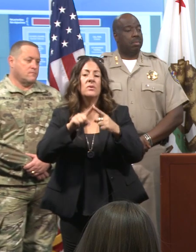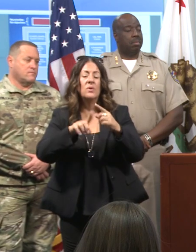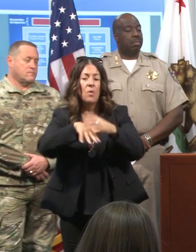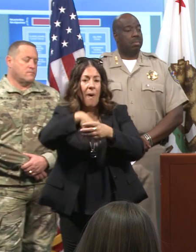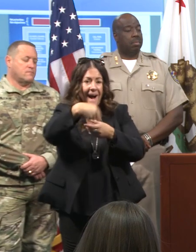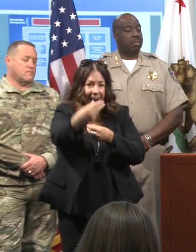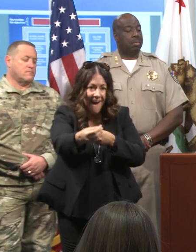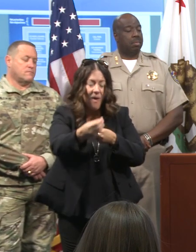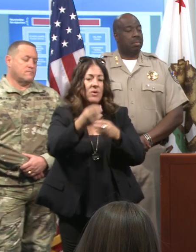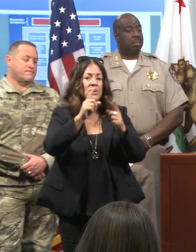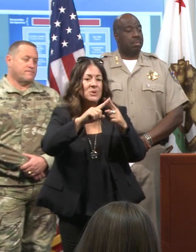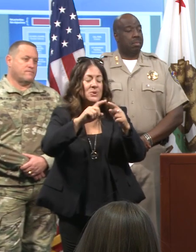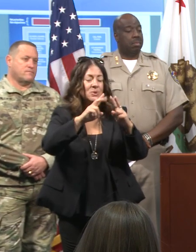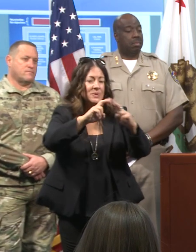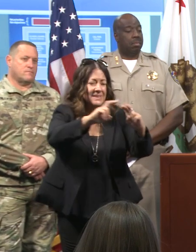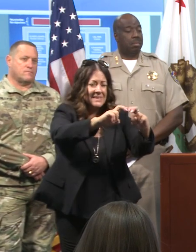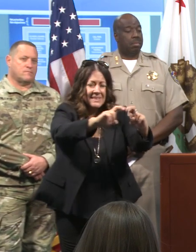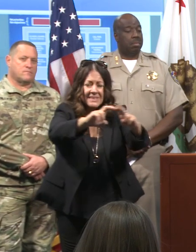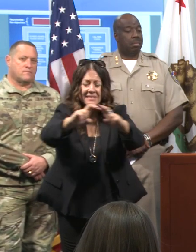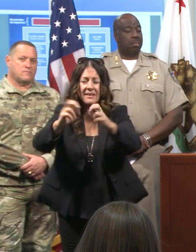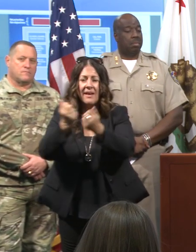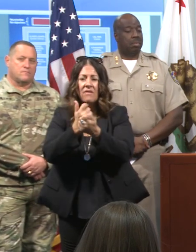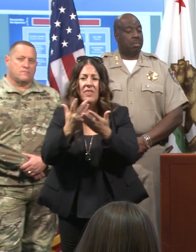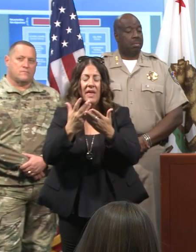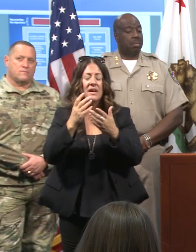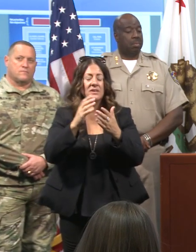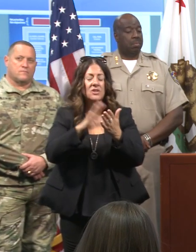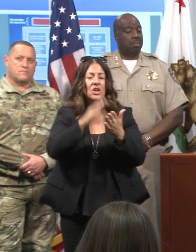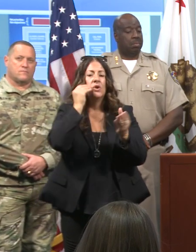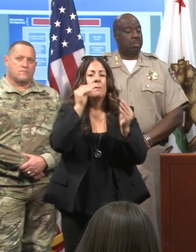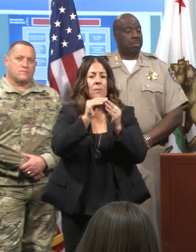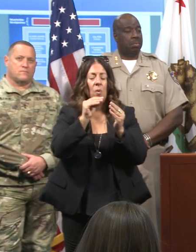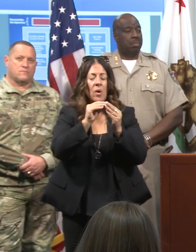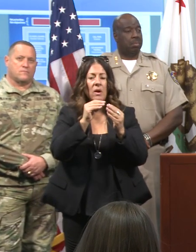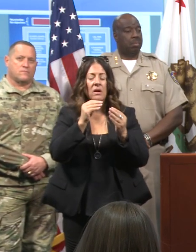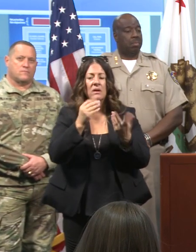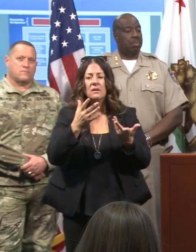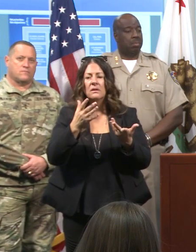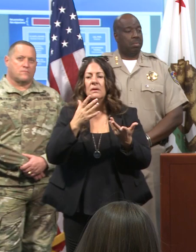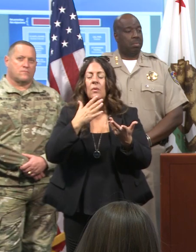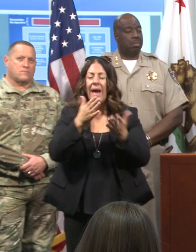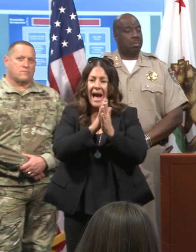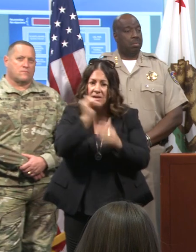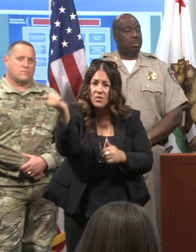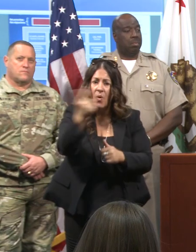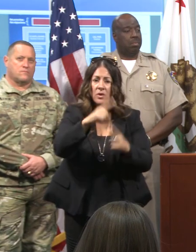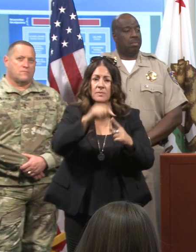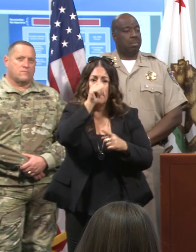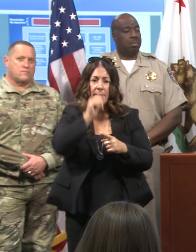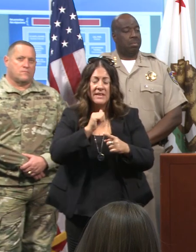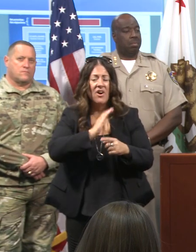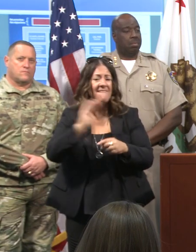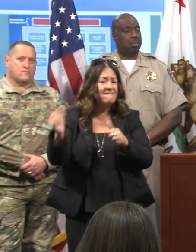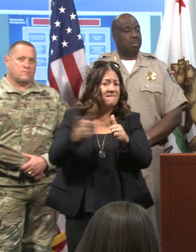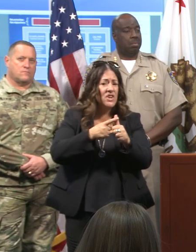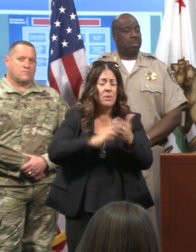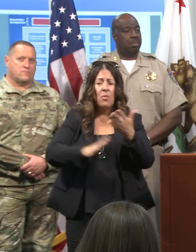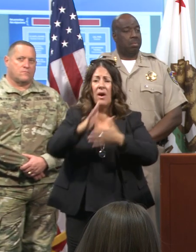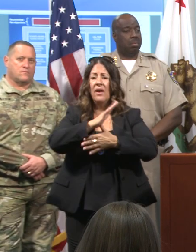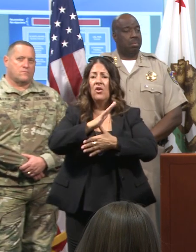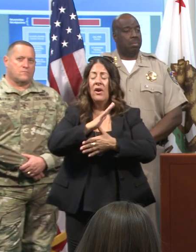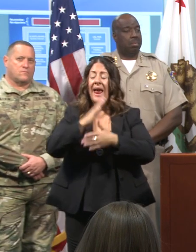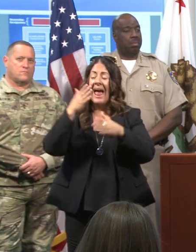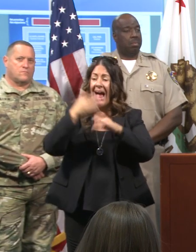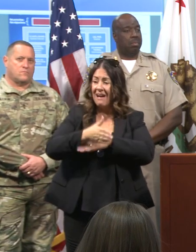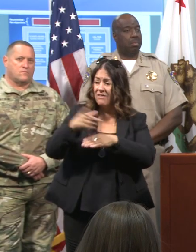through and comb through all of this. And that's also what we want to ask everyone to be patient. Our first priority is to get people back into their homes when it's